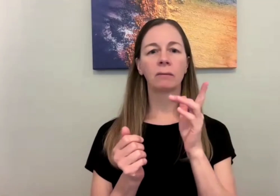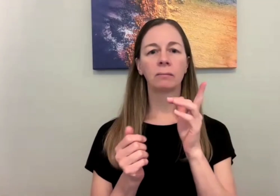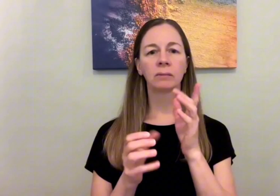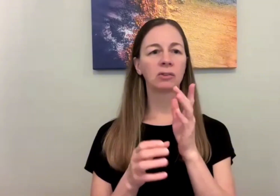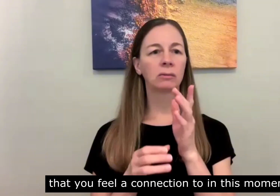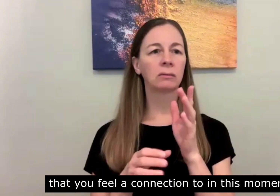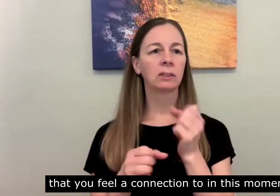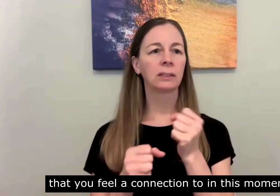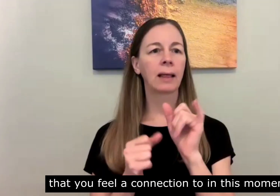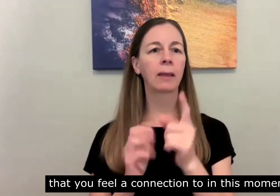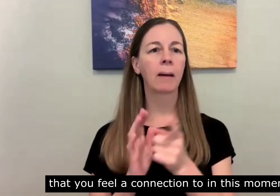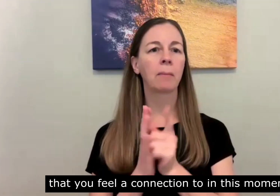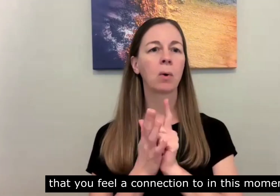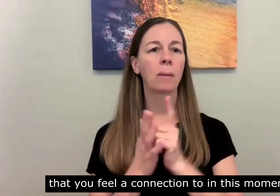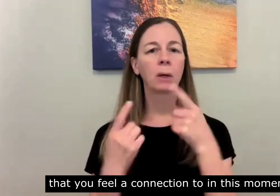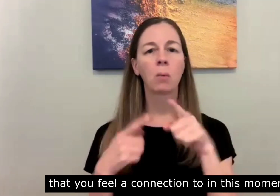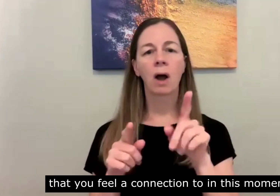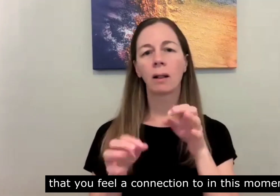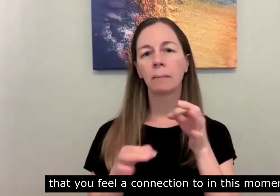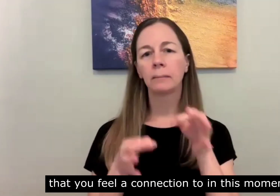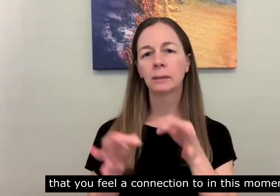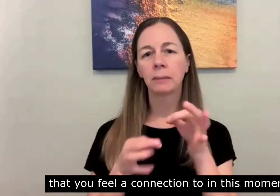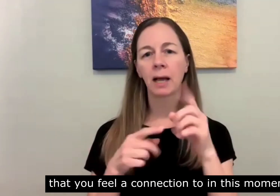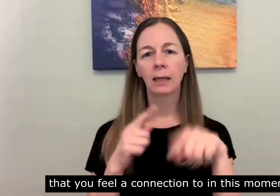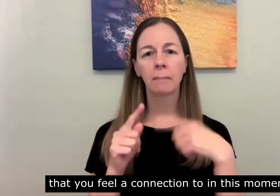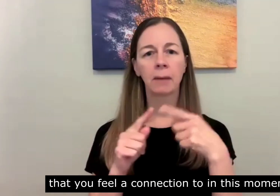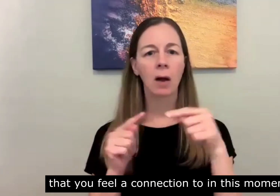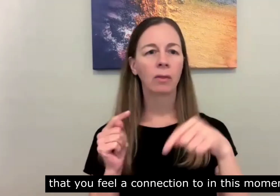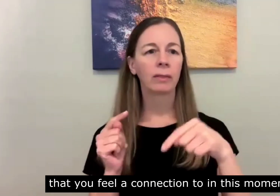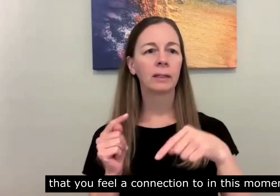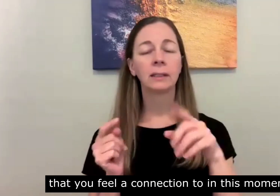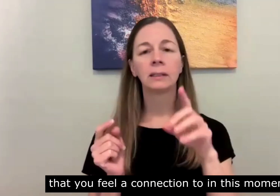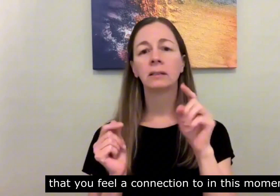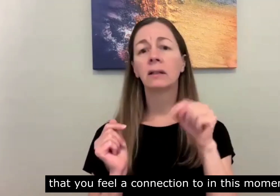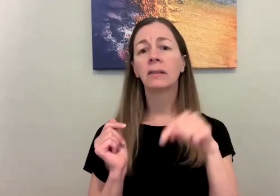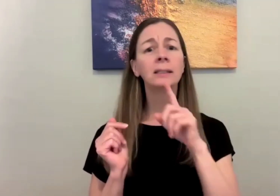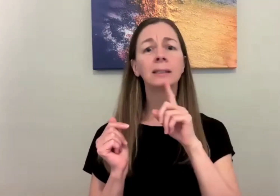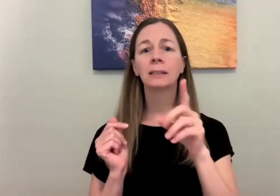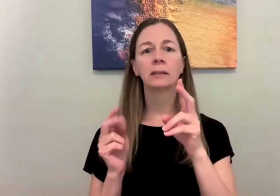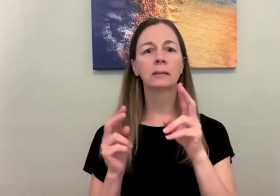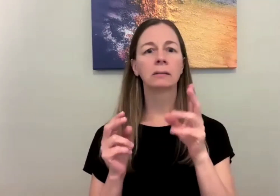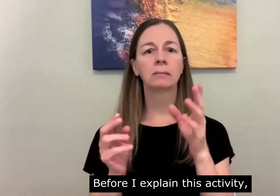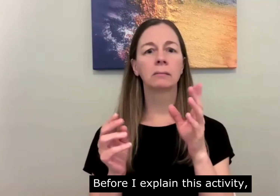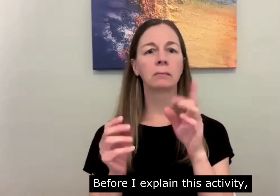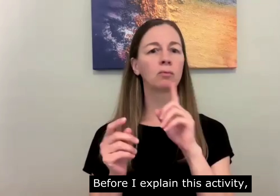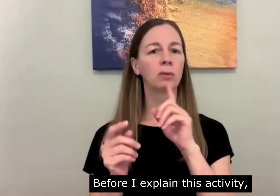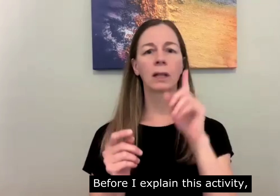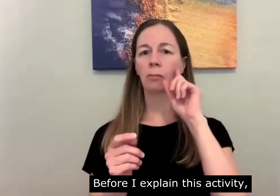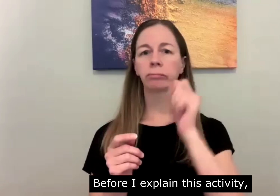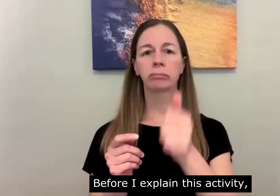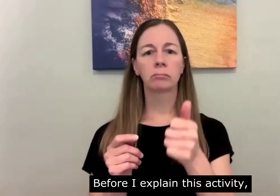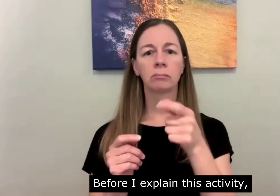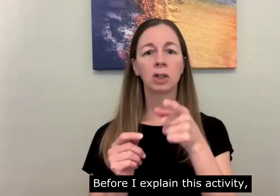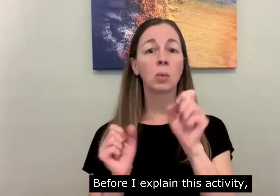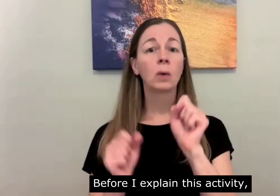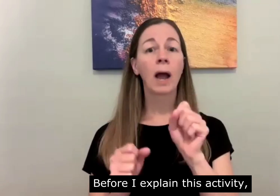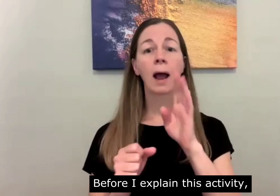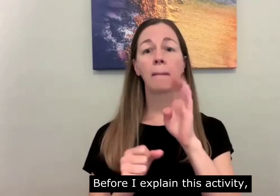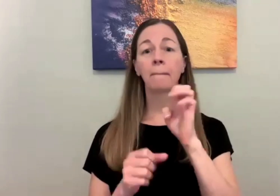that you feel a connection to in this moment. Before I explain this activity,